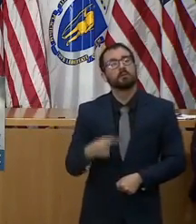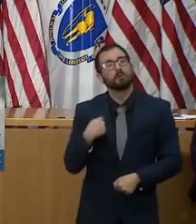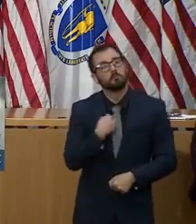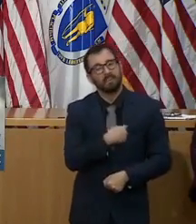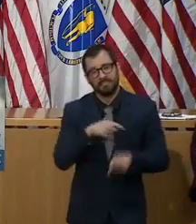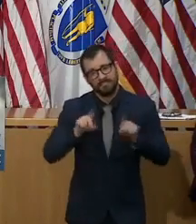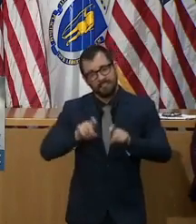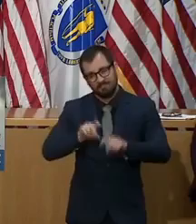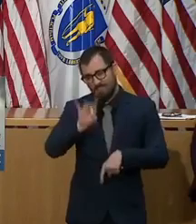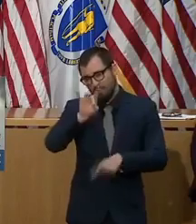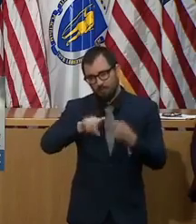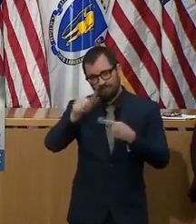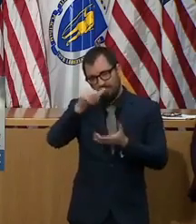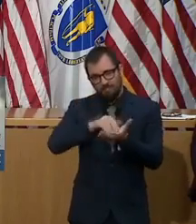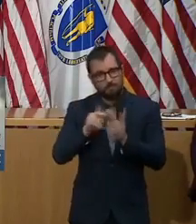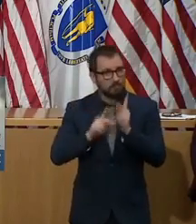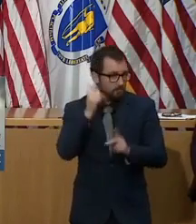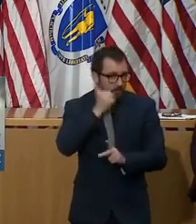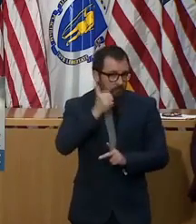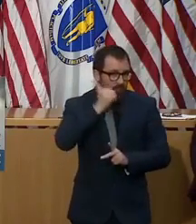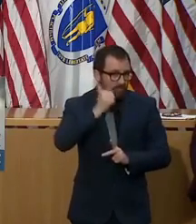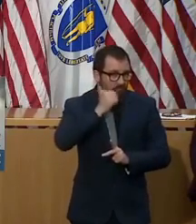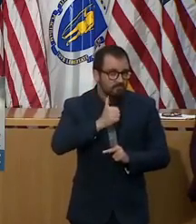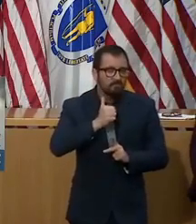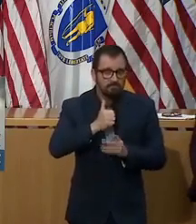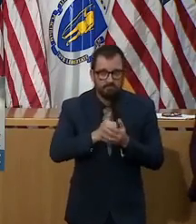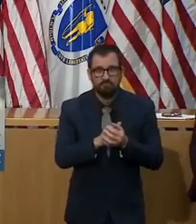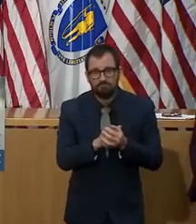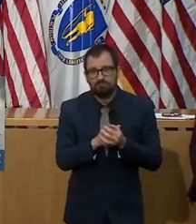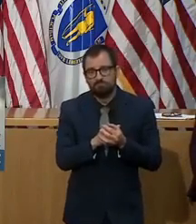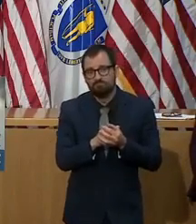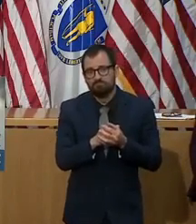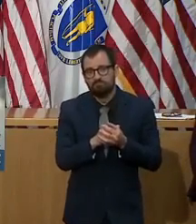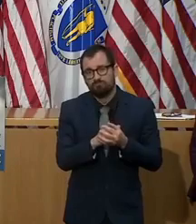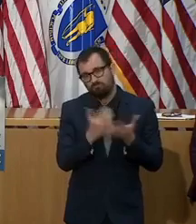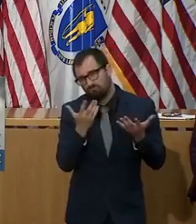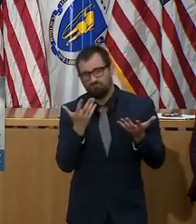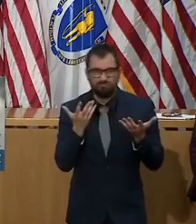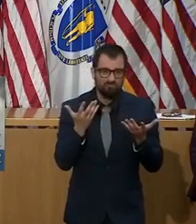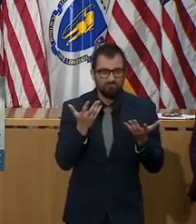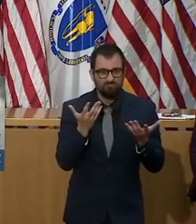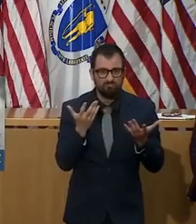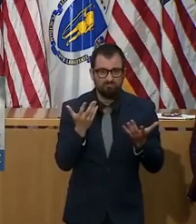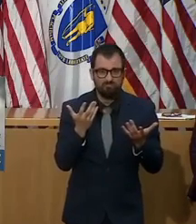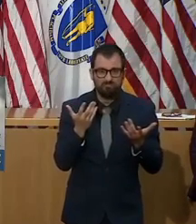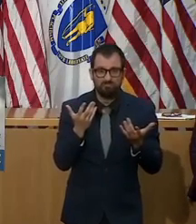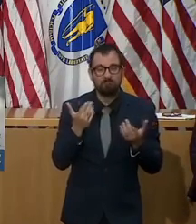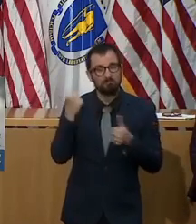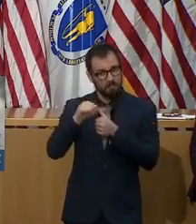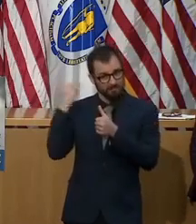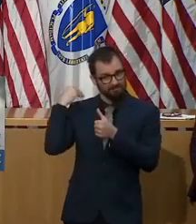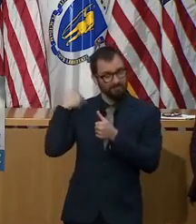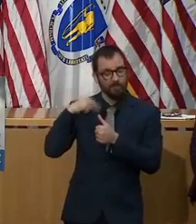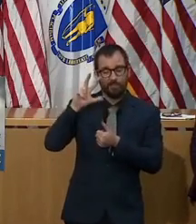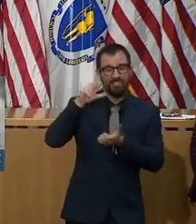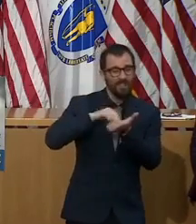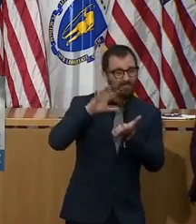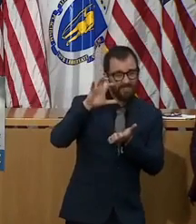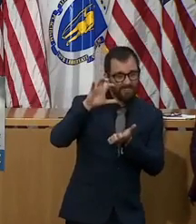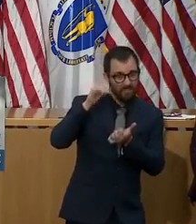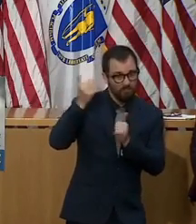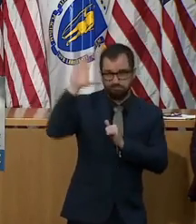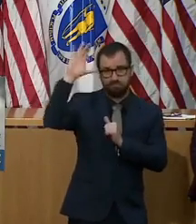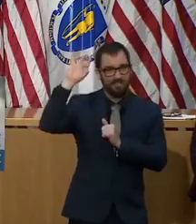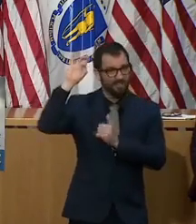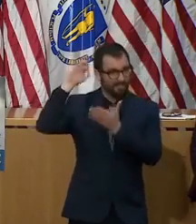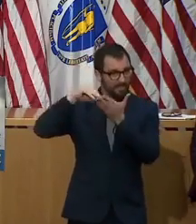exceeds that goal that we set of 3,500 cases a day, tests a day, a very short while ago. We